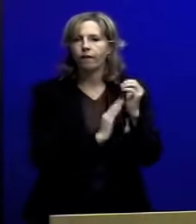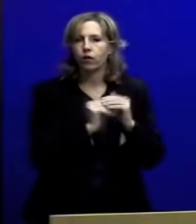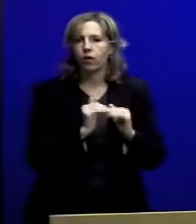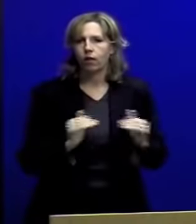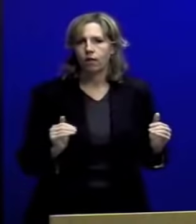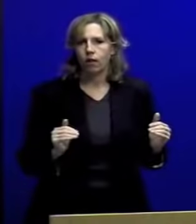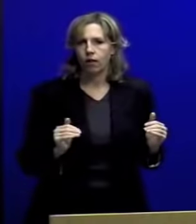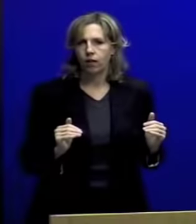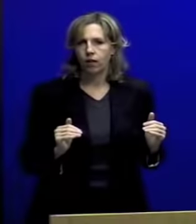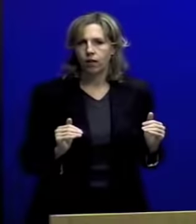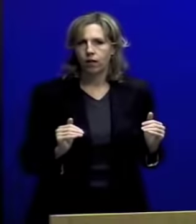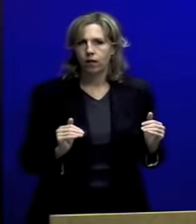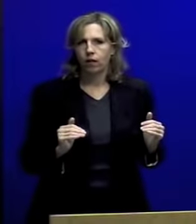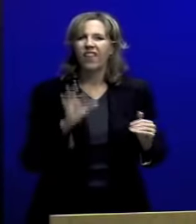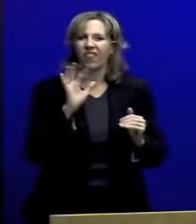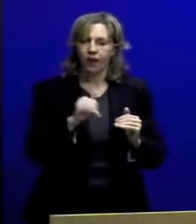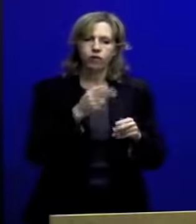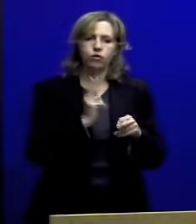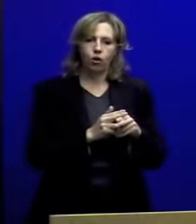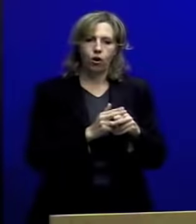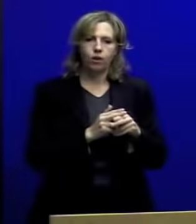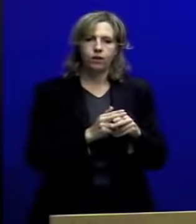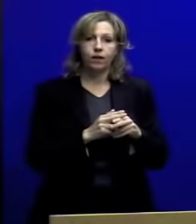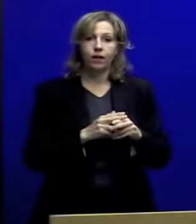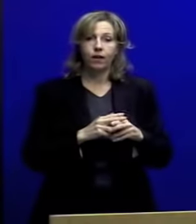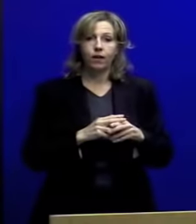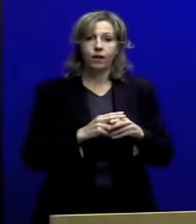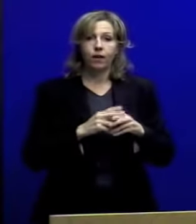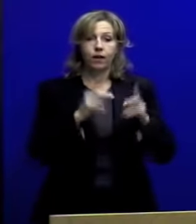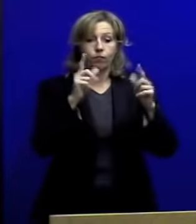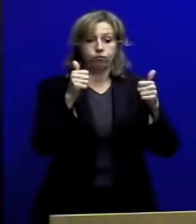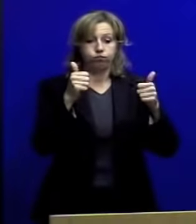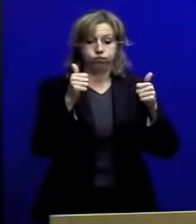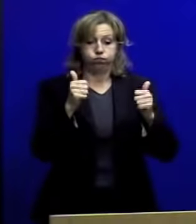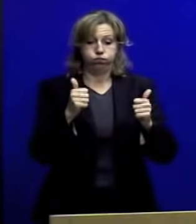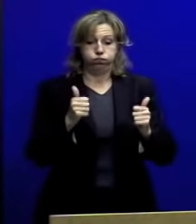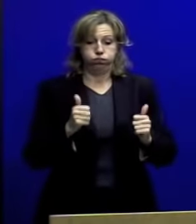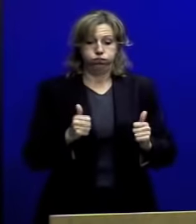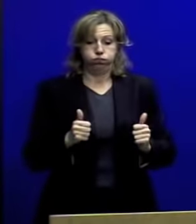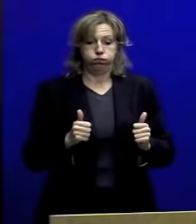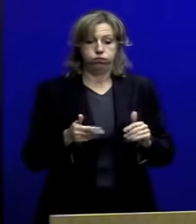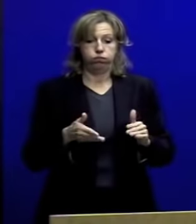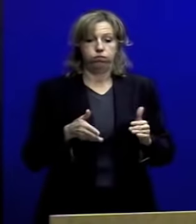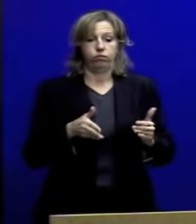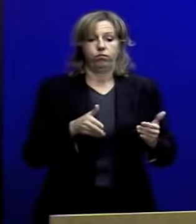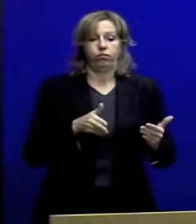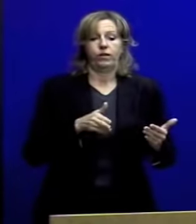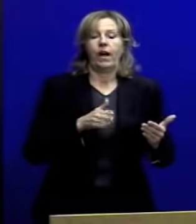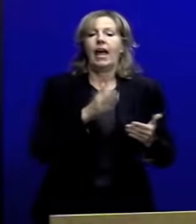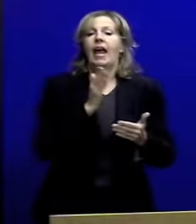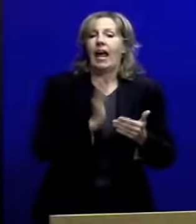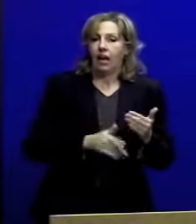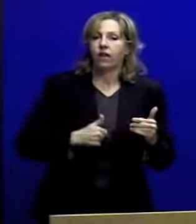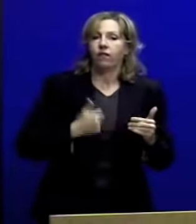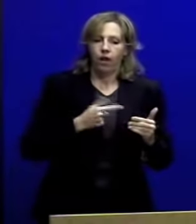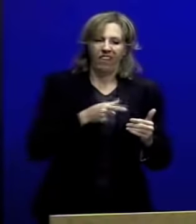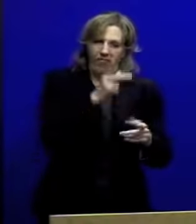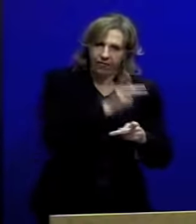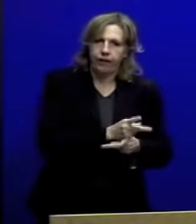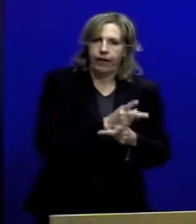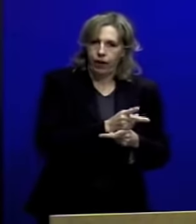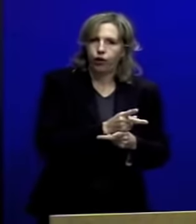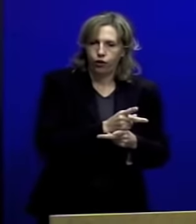that is end-of-life care. That is that period when there are efforts to control the